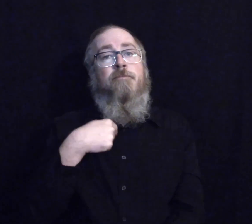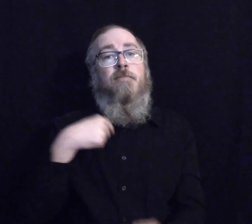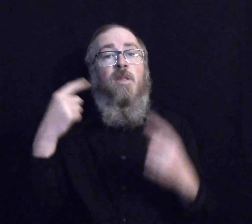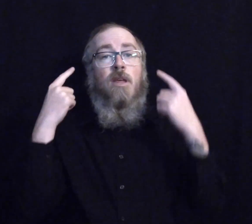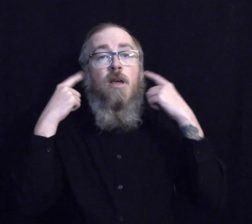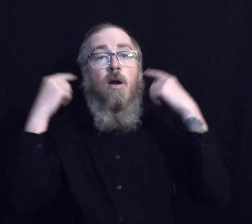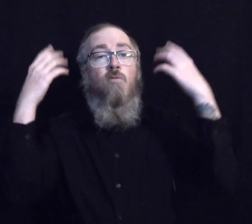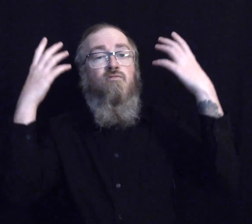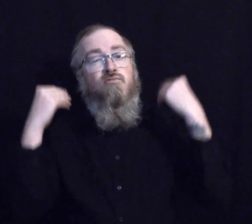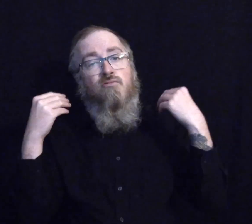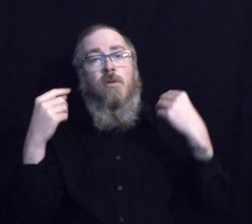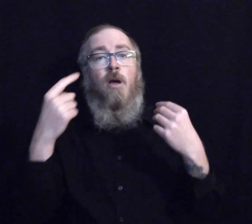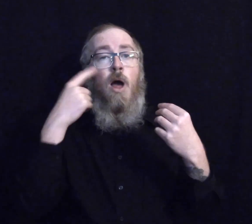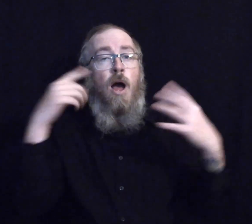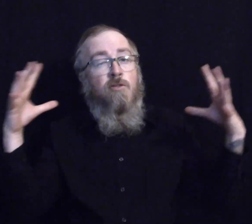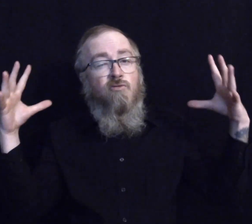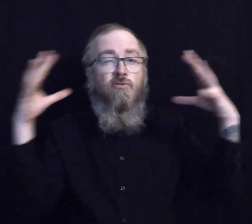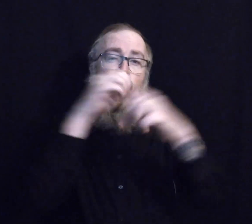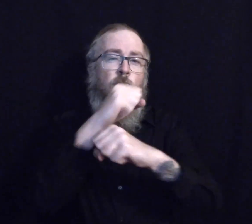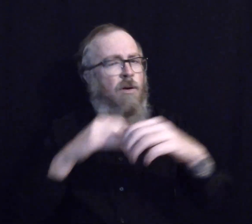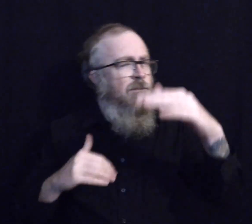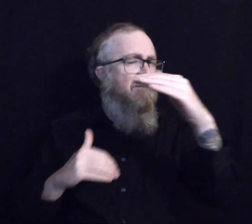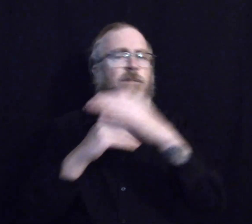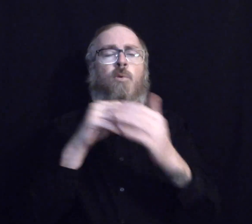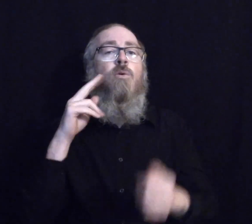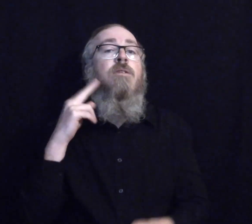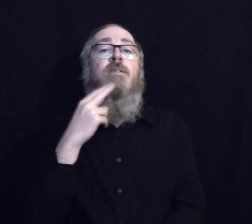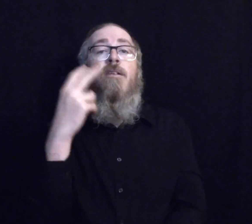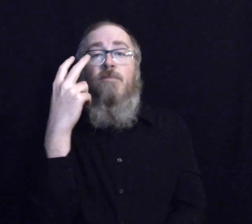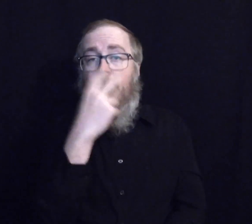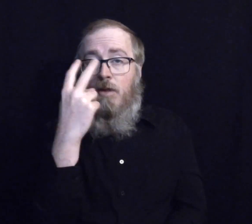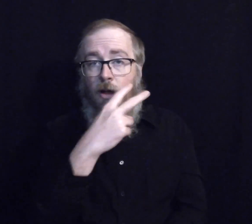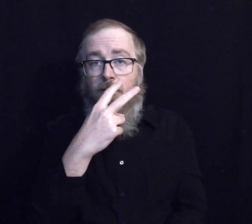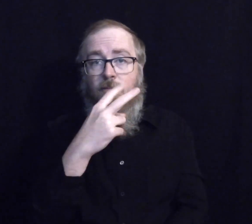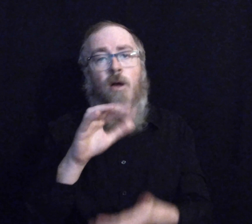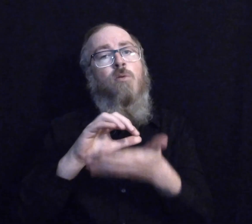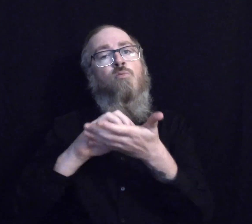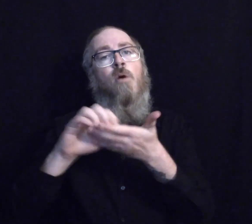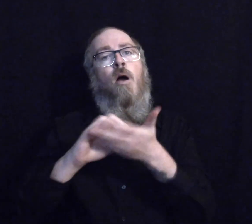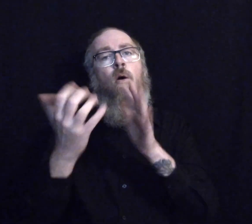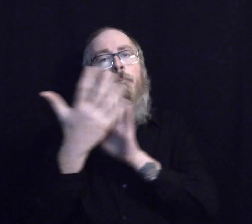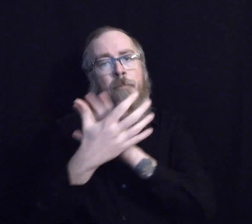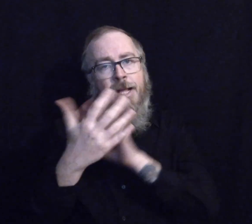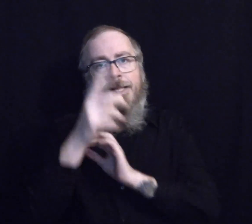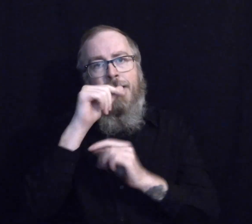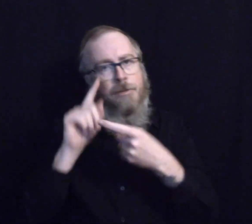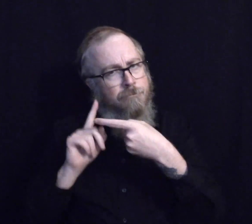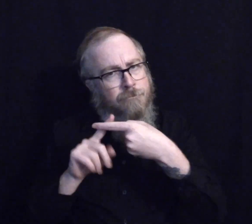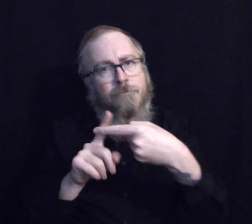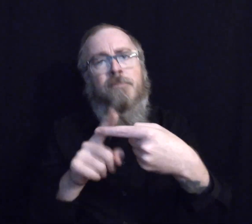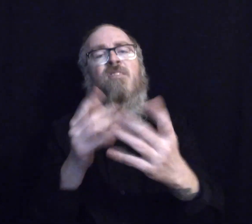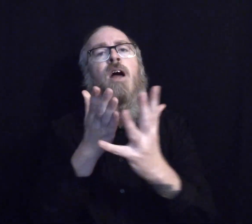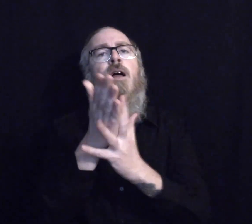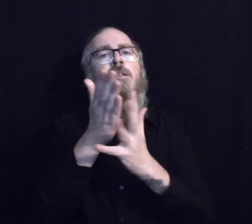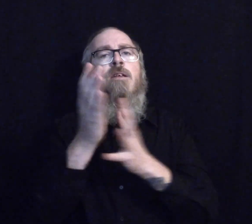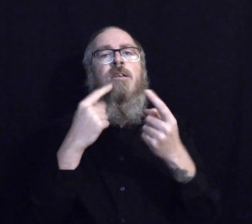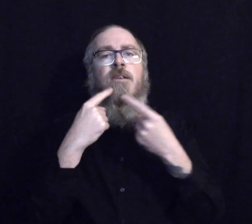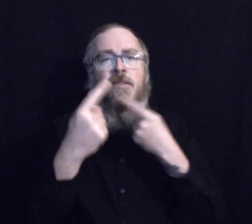speech. For people who are fully deafblind, Braille skills mean that they can retain their access to